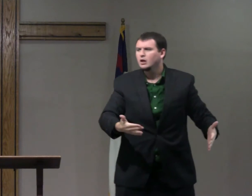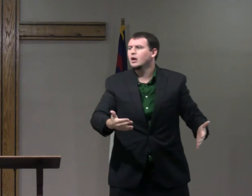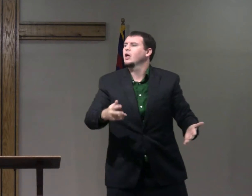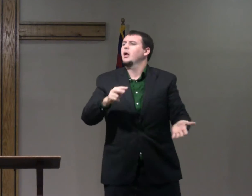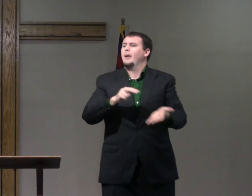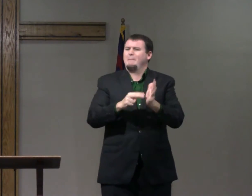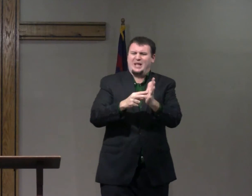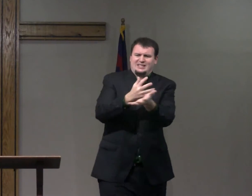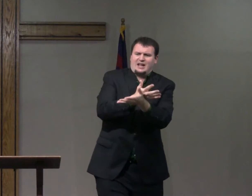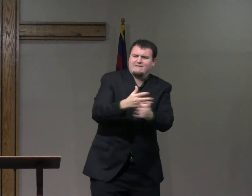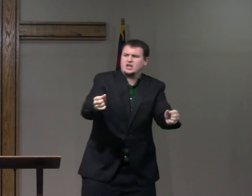sin.